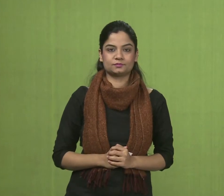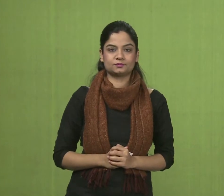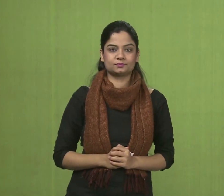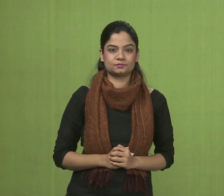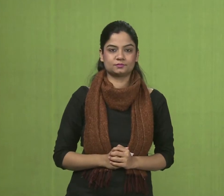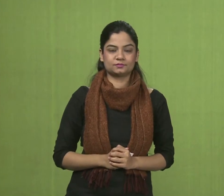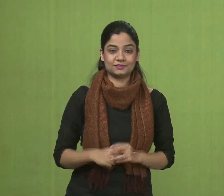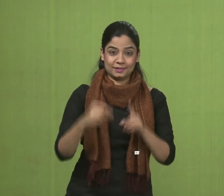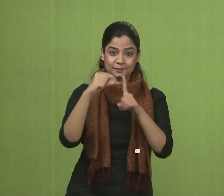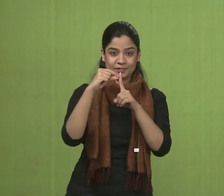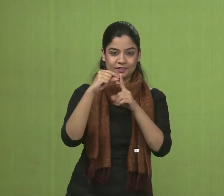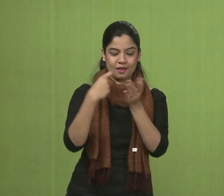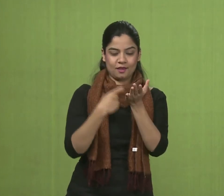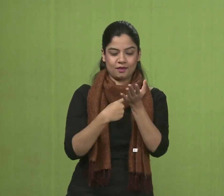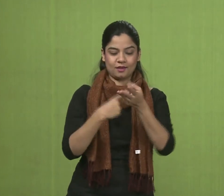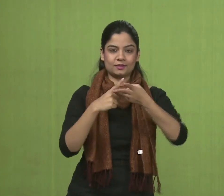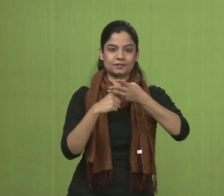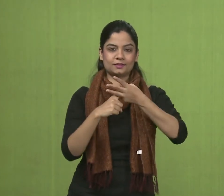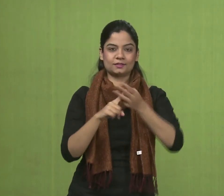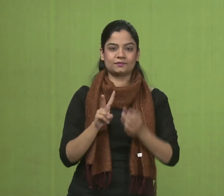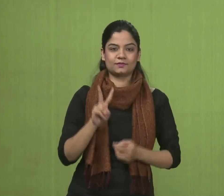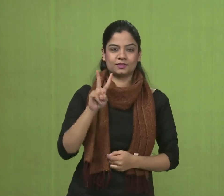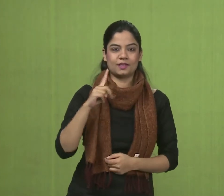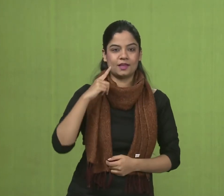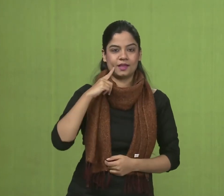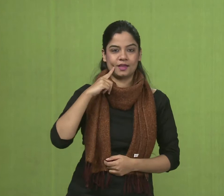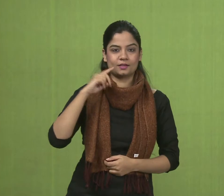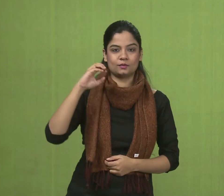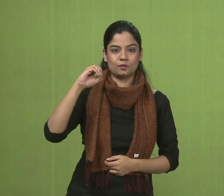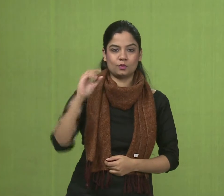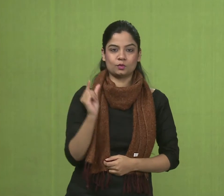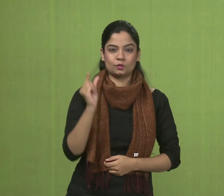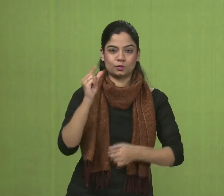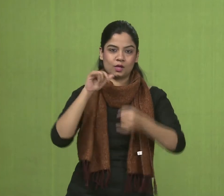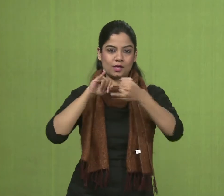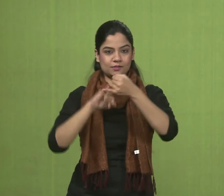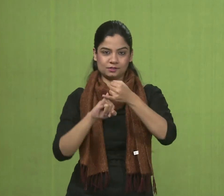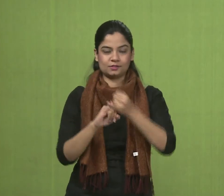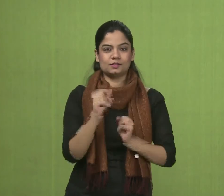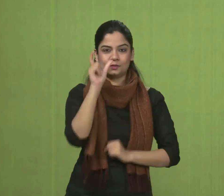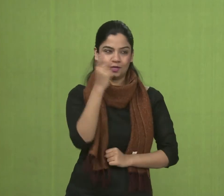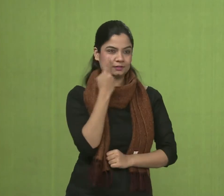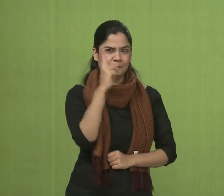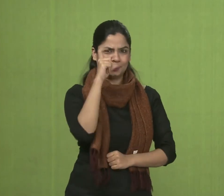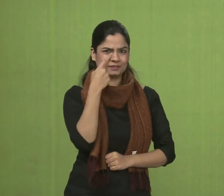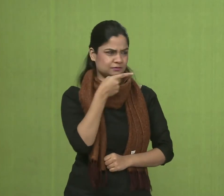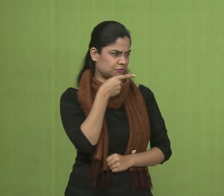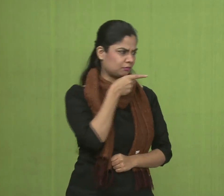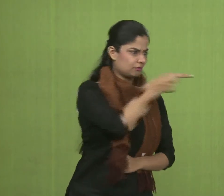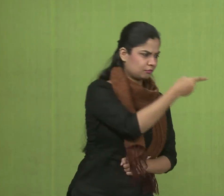Previous, as you can see in the picture, previous is going back or occurring before in time to order. Next is when